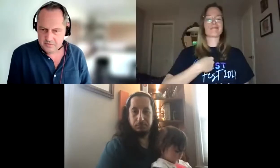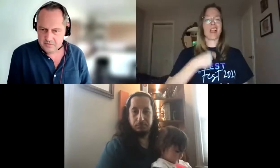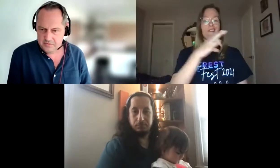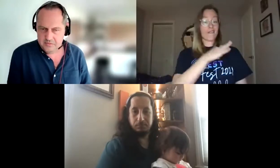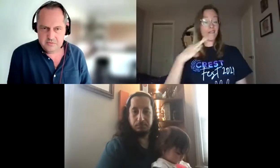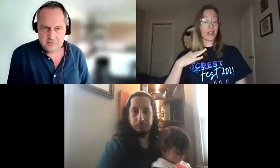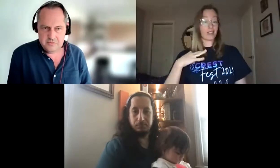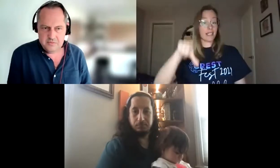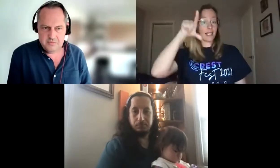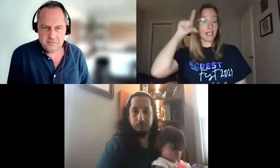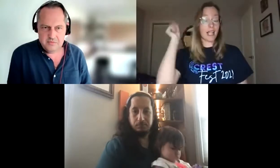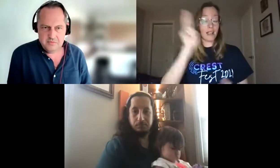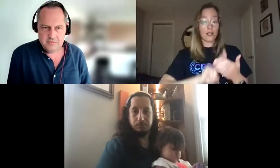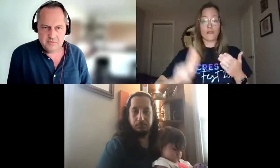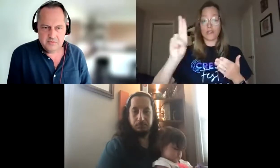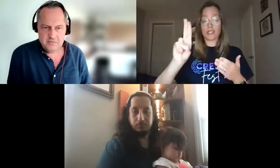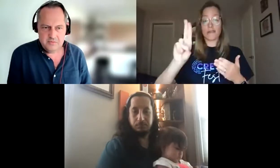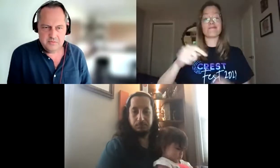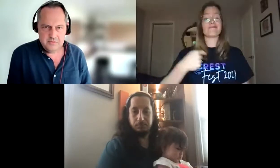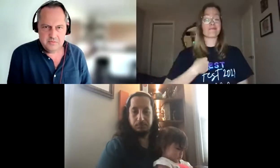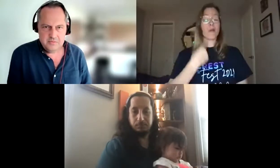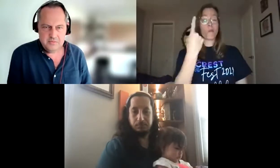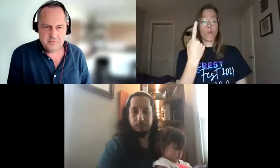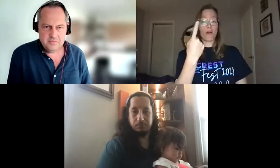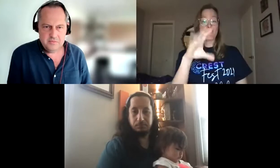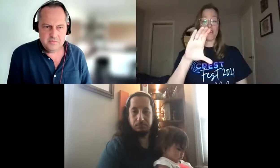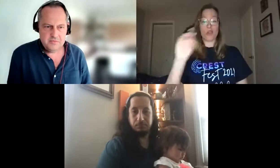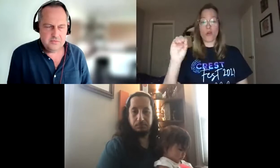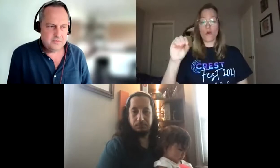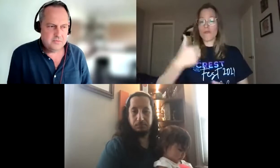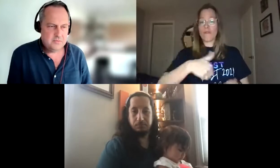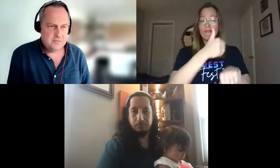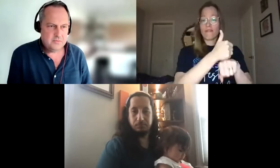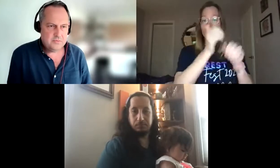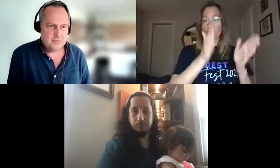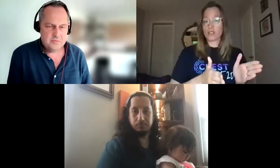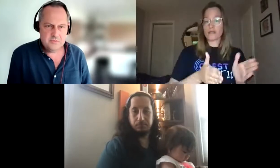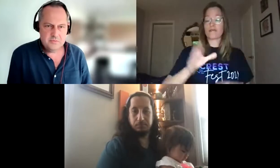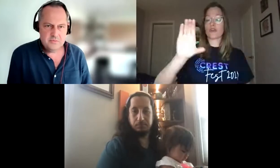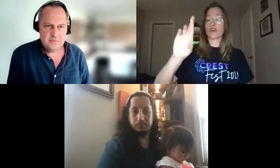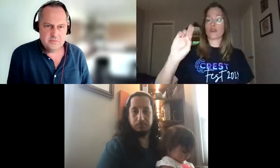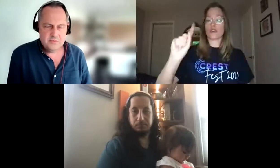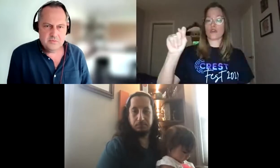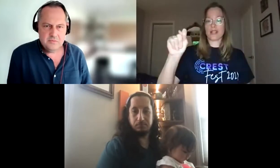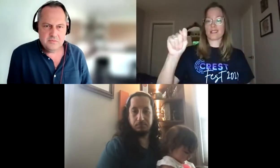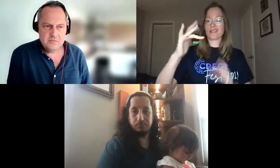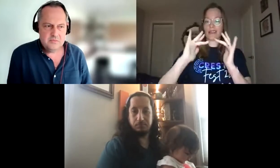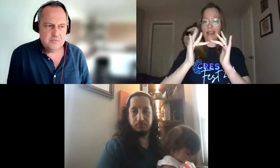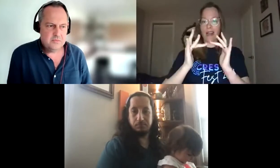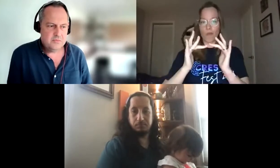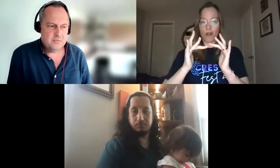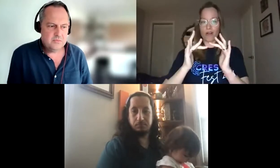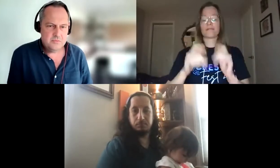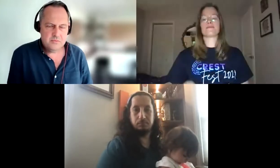My name is Lorna Quant, and I'm a faculty at Gallaudet University. I'm one of the co-founders of the